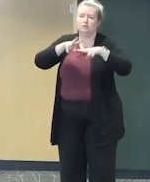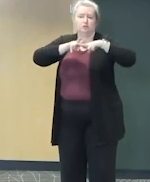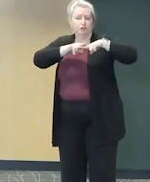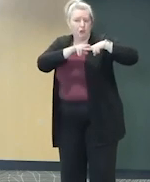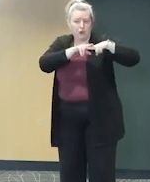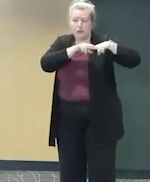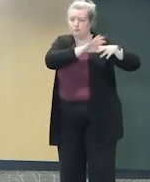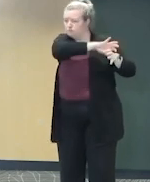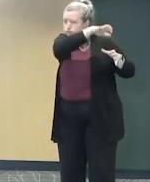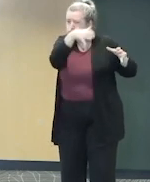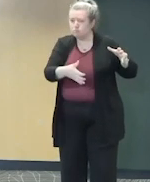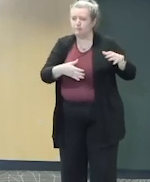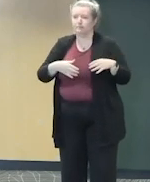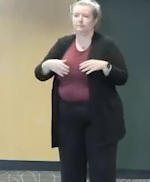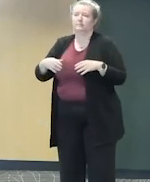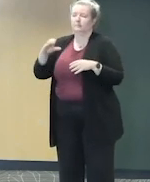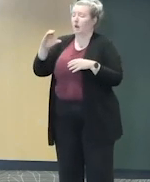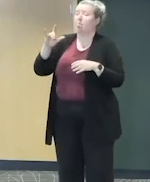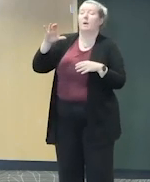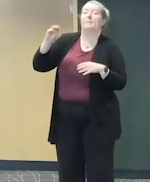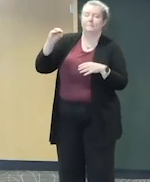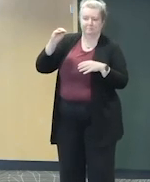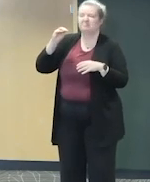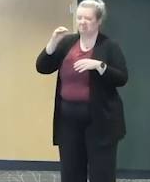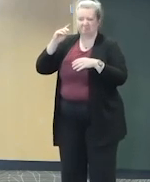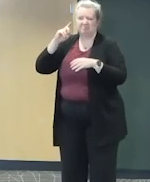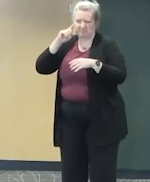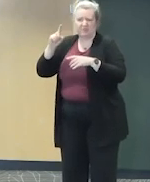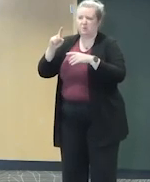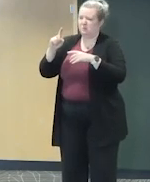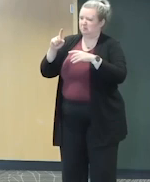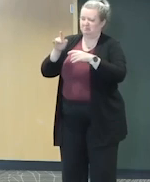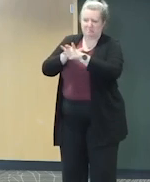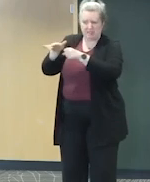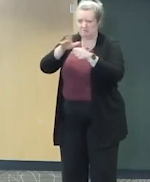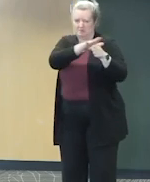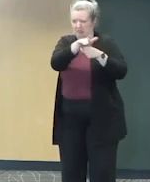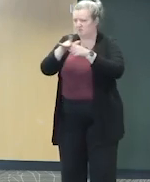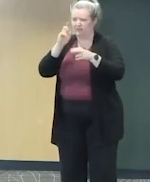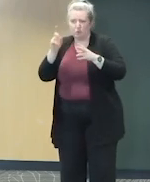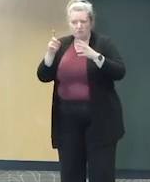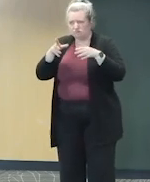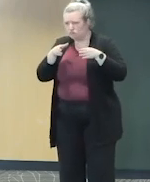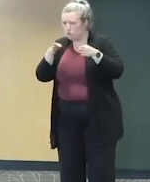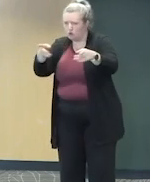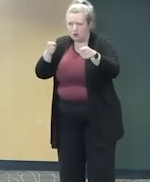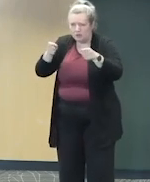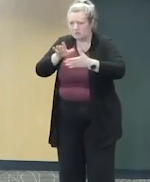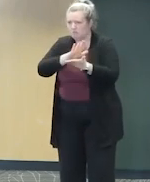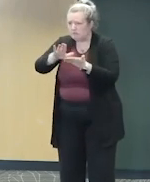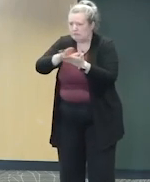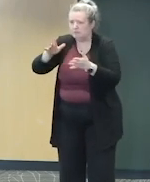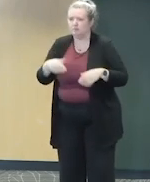hand for this event. And between the New Jersey Department of Transportation and our contractor forces, we will deploy approximately 1,800 pieces